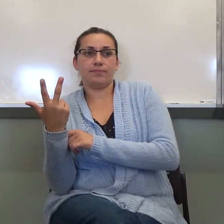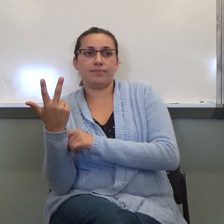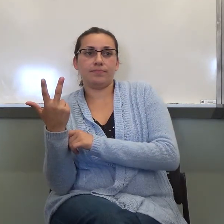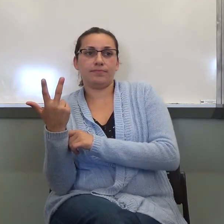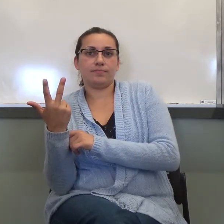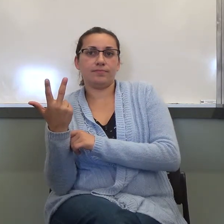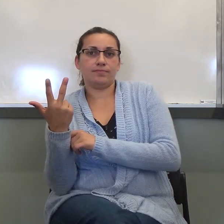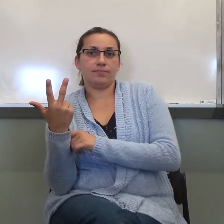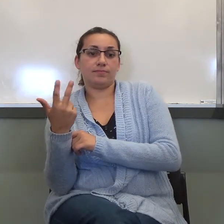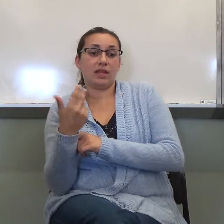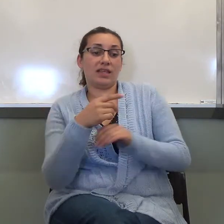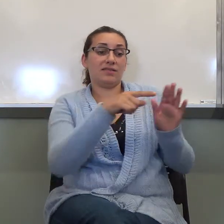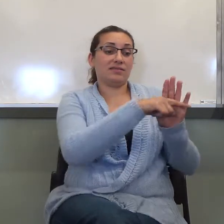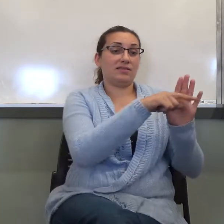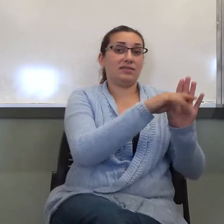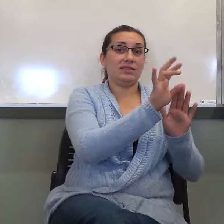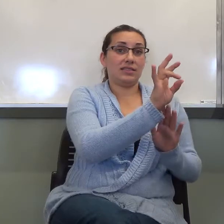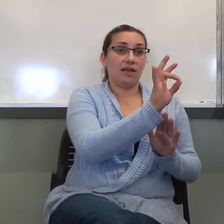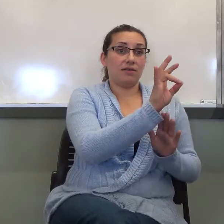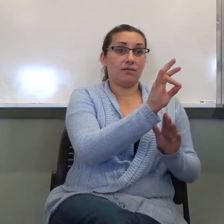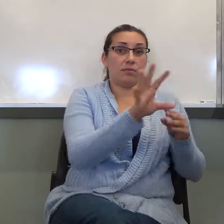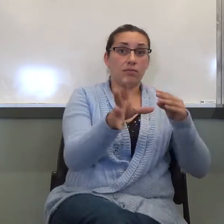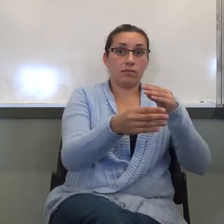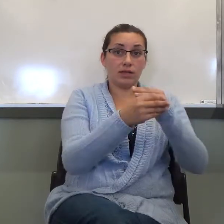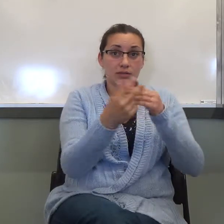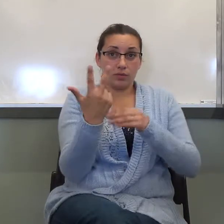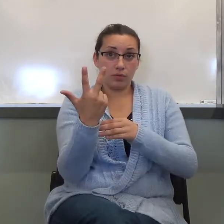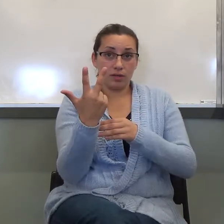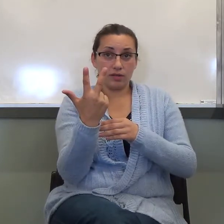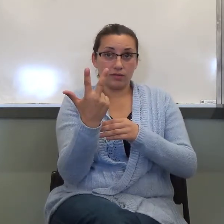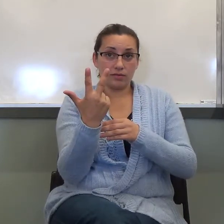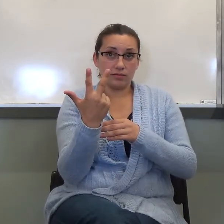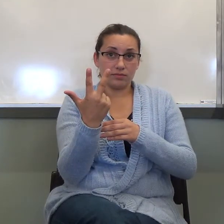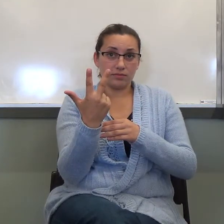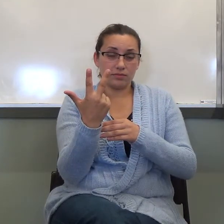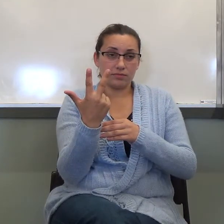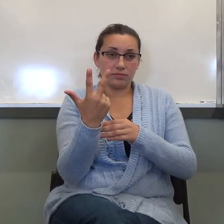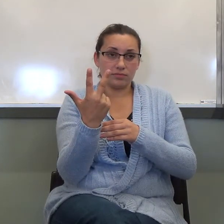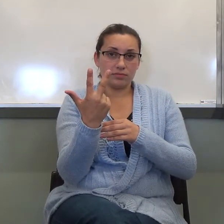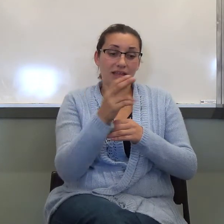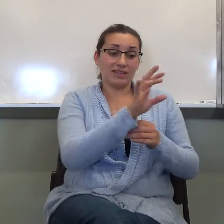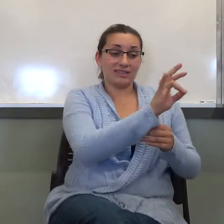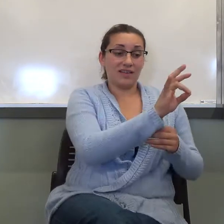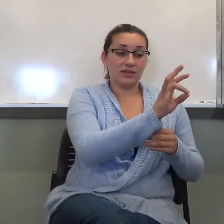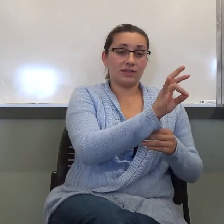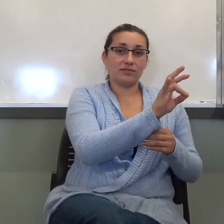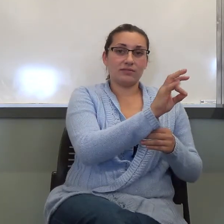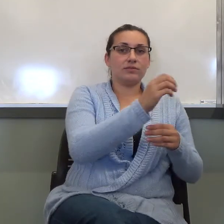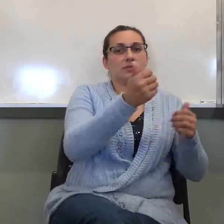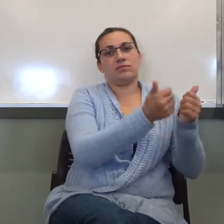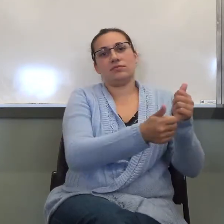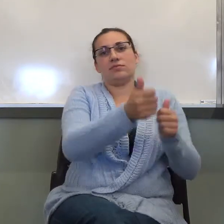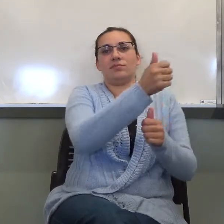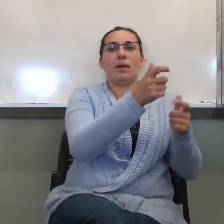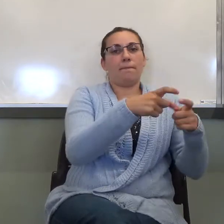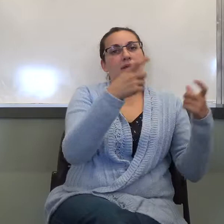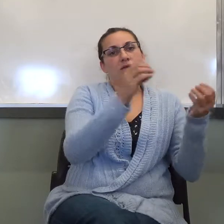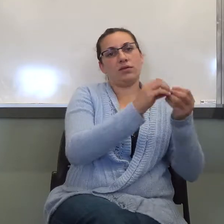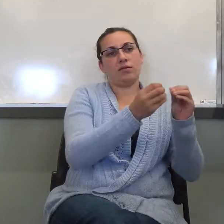Therefore, this minus 7 plus 3 is going to be dominated by the 7, which has a negative sign. So you've got more negative than you have